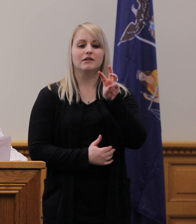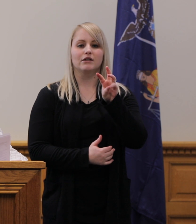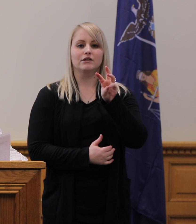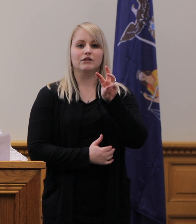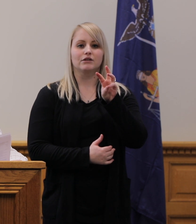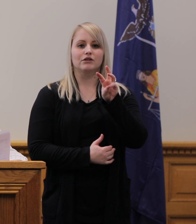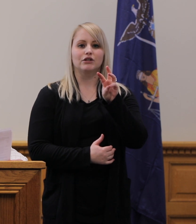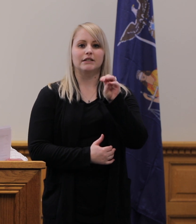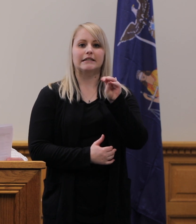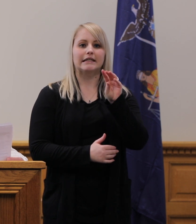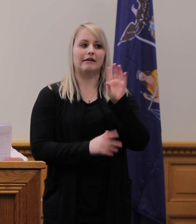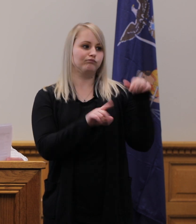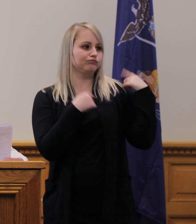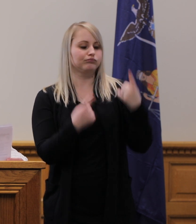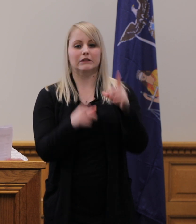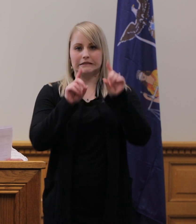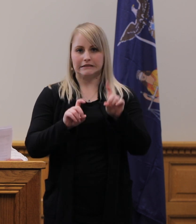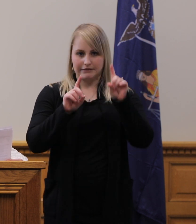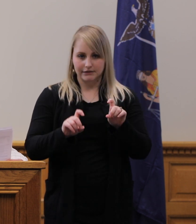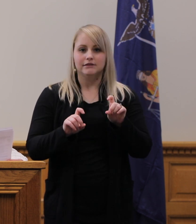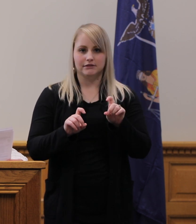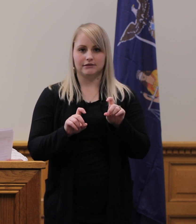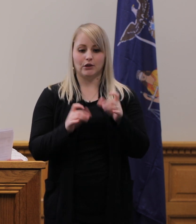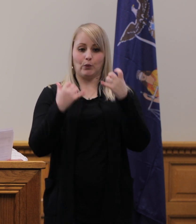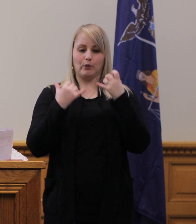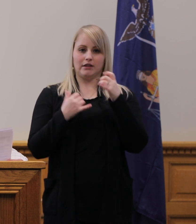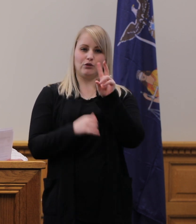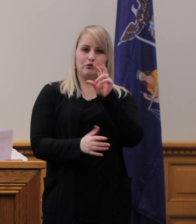87,600 COVID tests that have been performed. We have